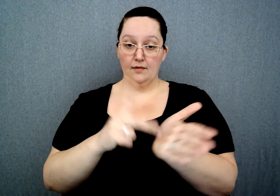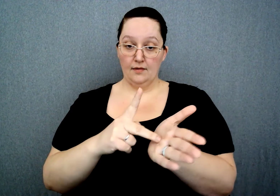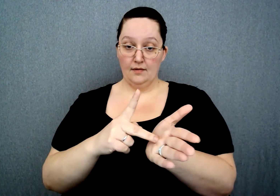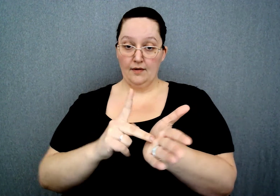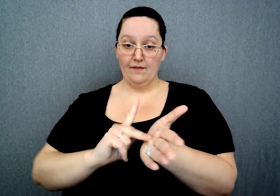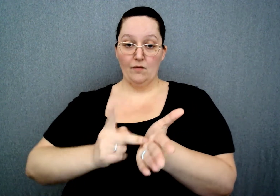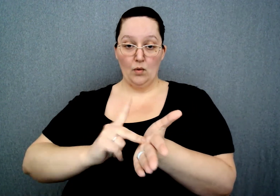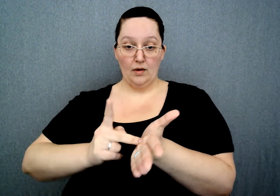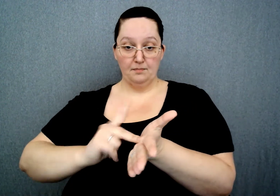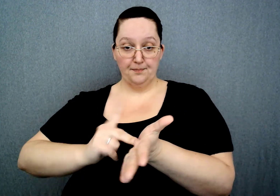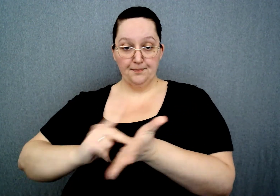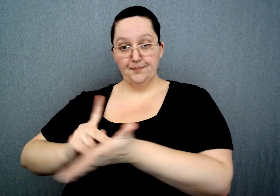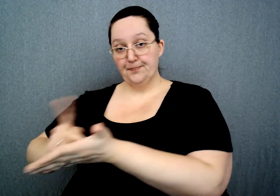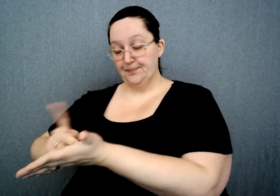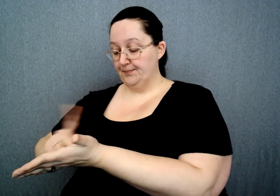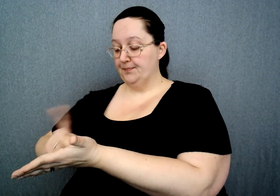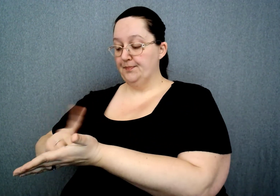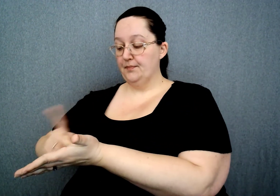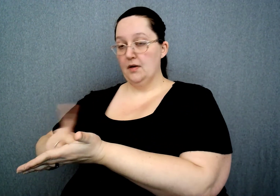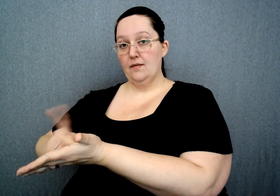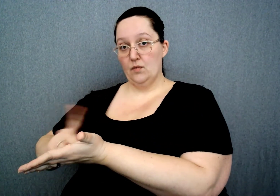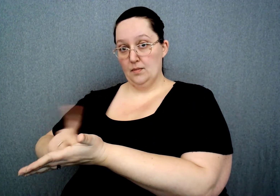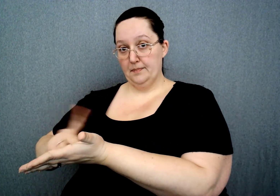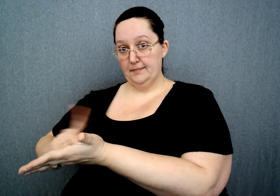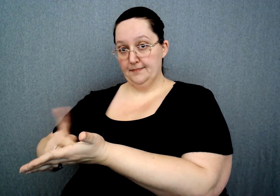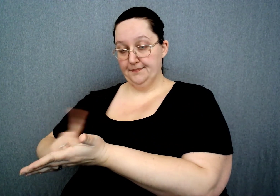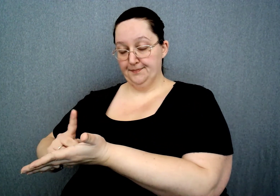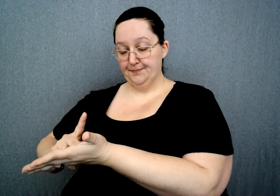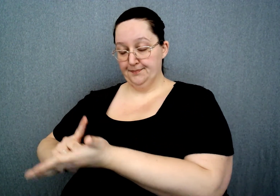Third, you have a K, middle finger and palm, back and forth.